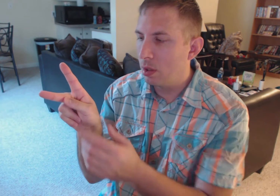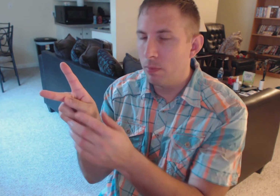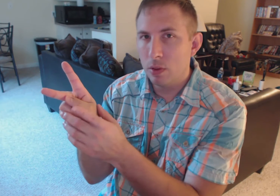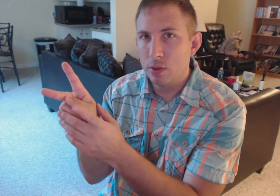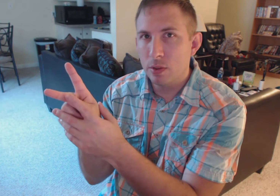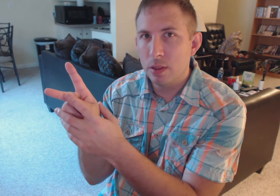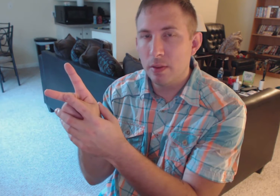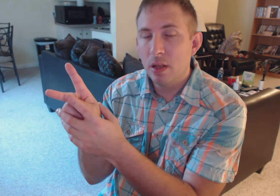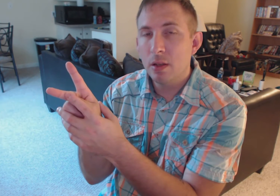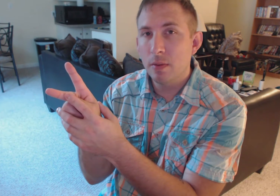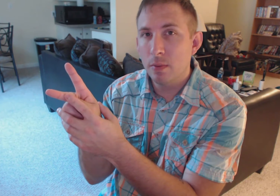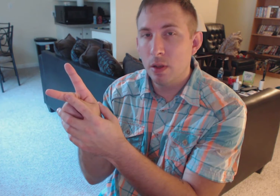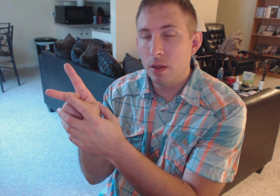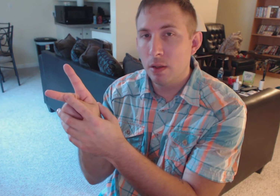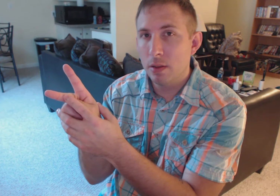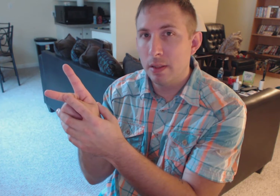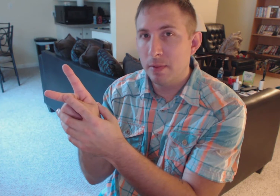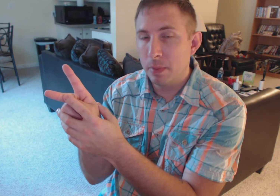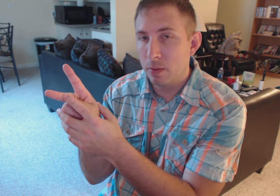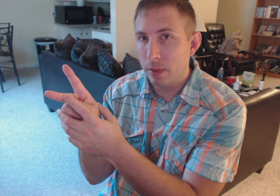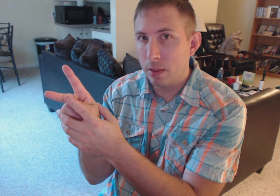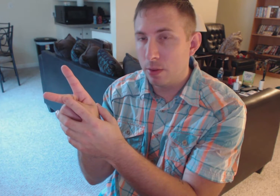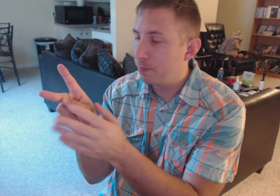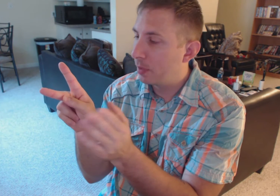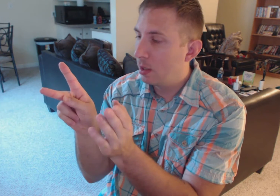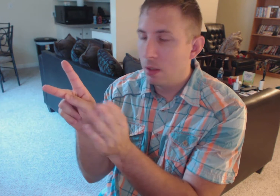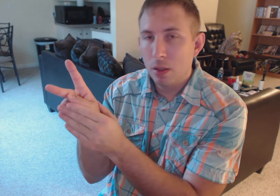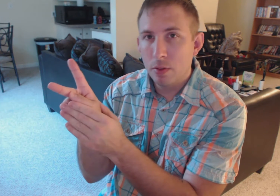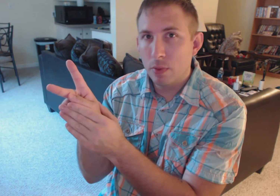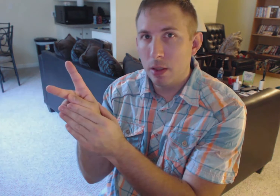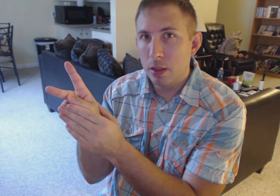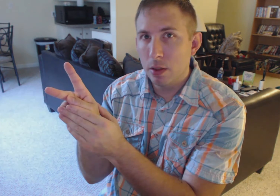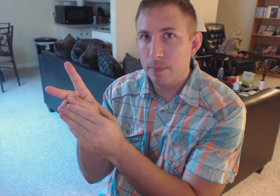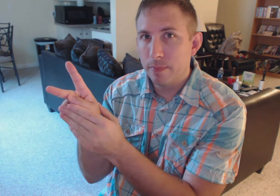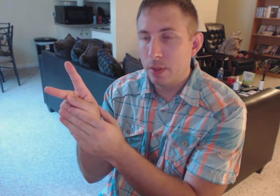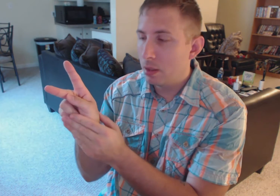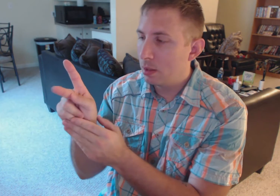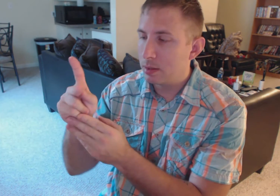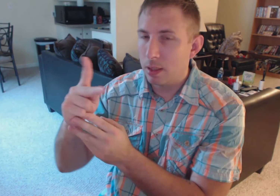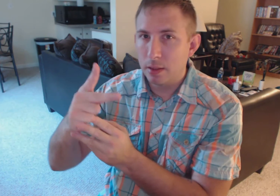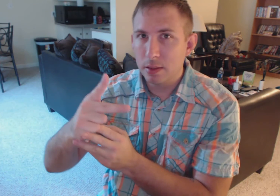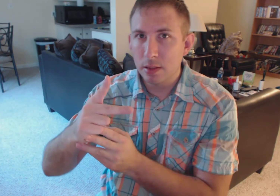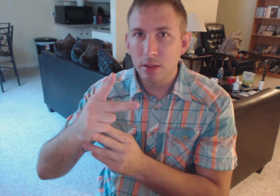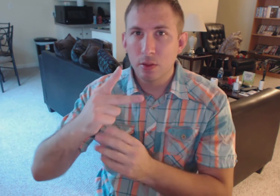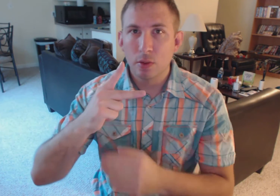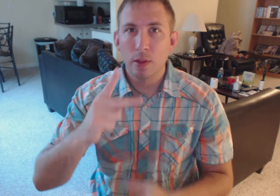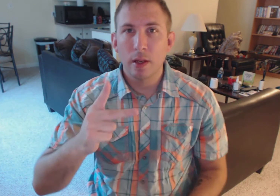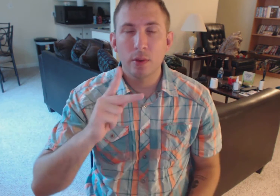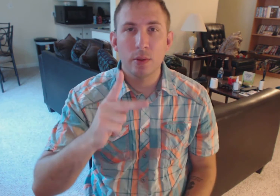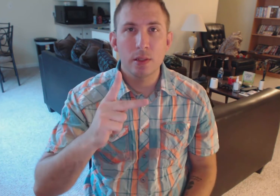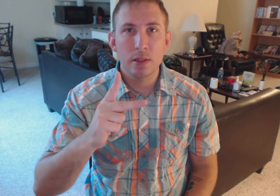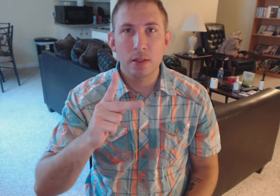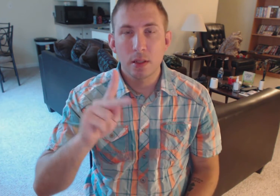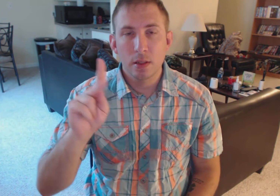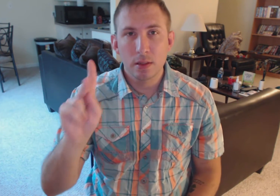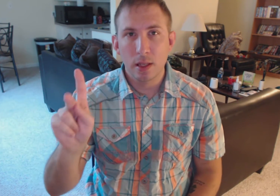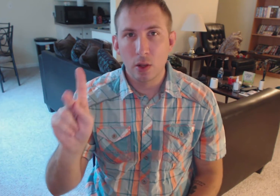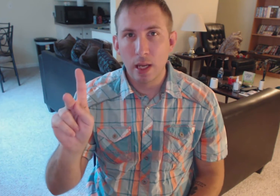thumb on the middle finger right here. It's like this. We're gonna have to do this. It's letter